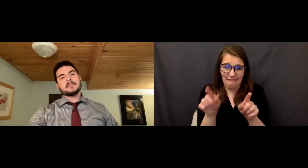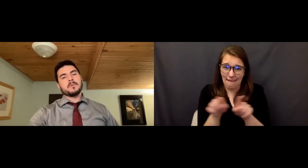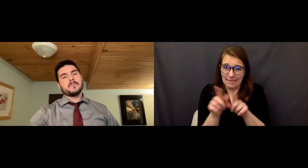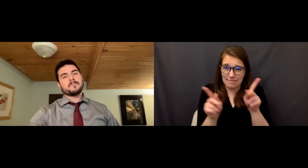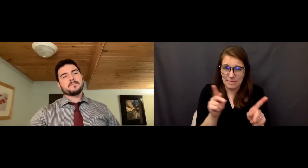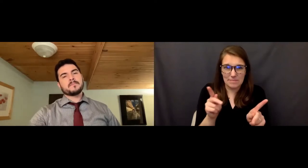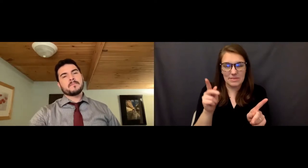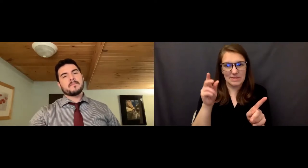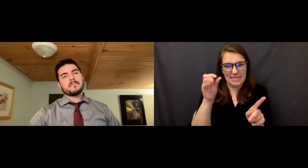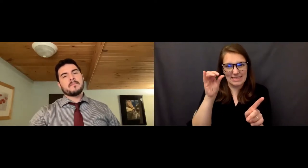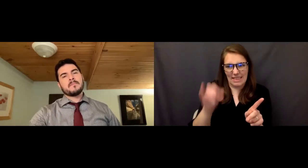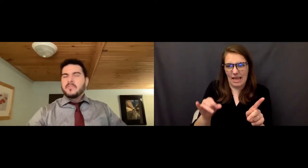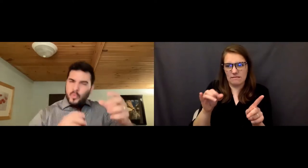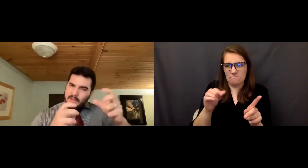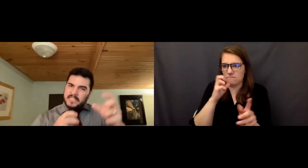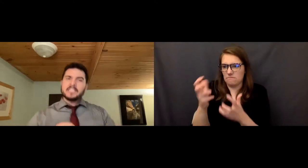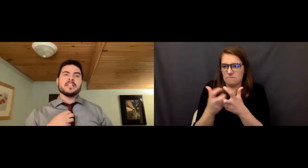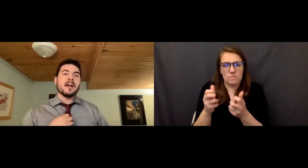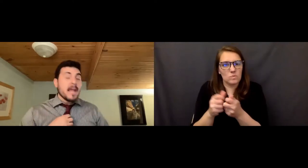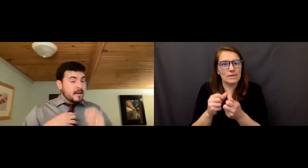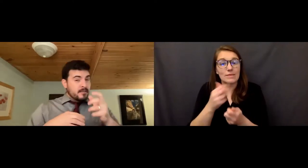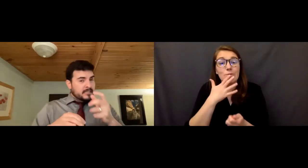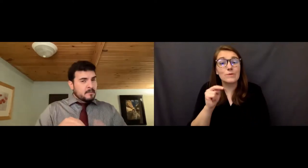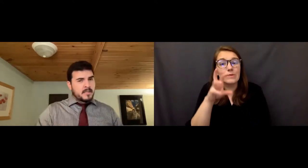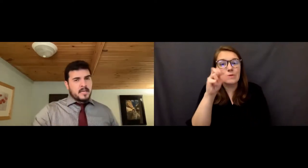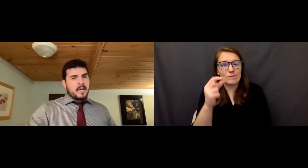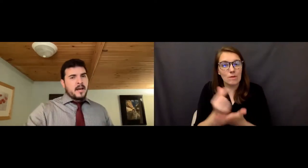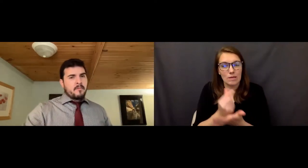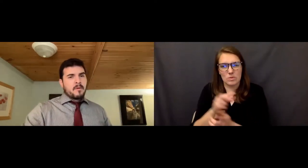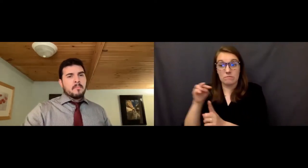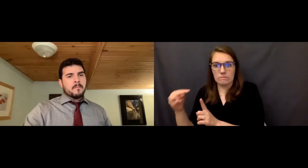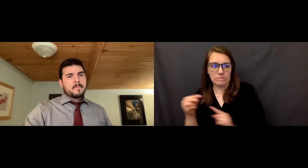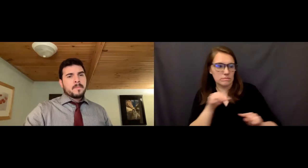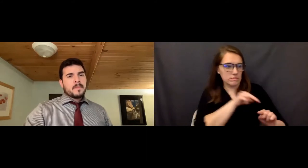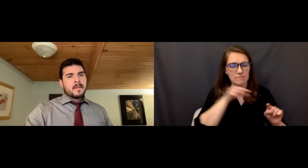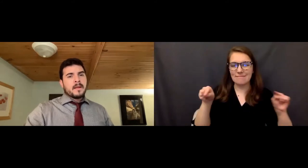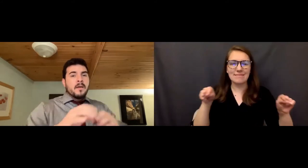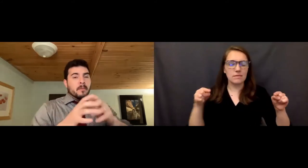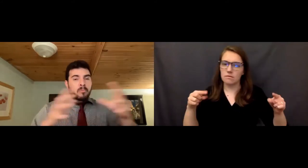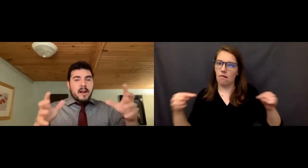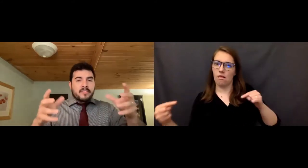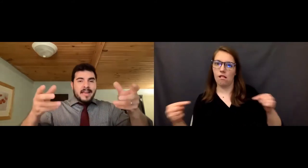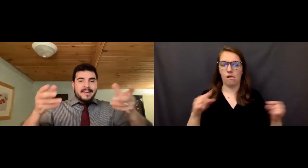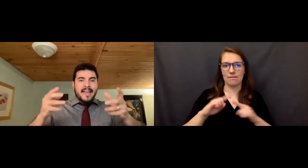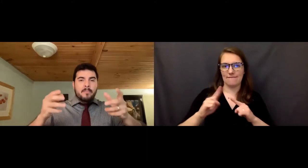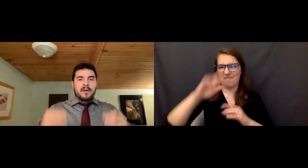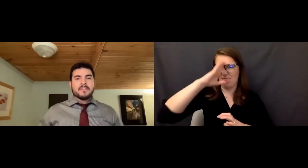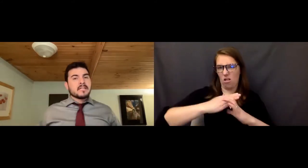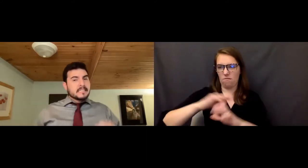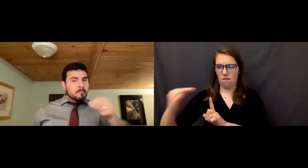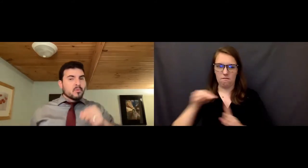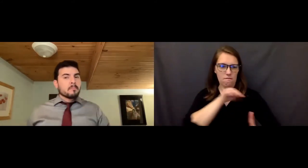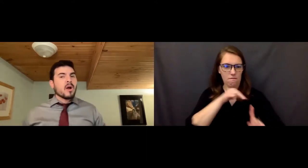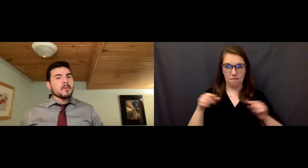the gospel. So we have a tension there, and that's something of a problem. Now, the breadth and depth of